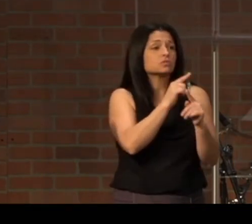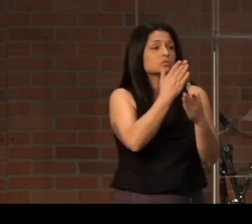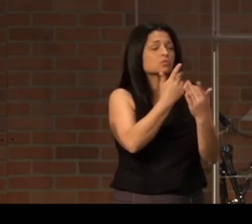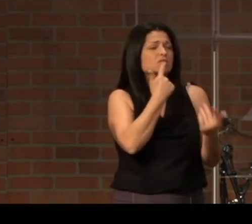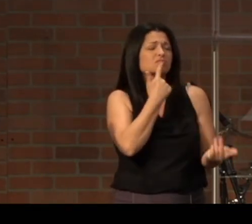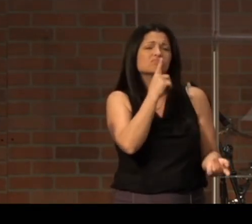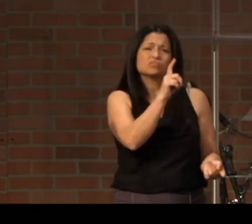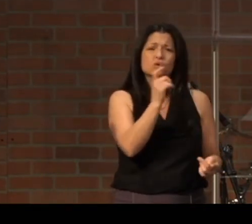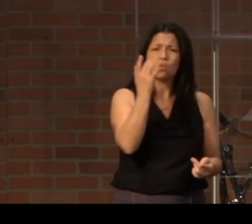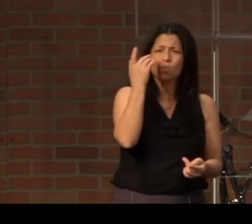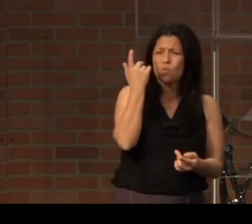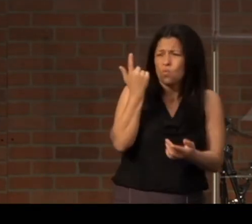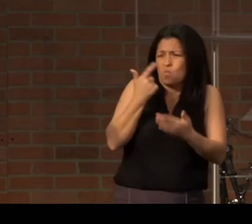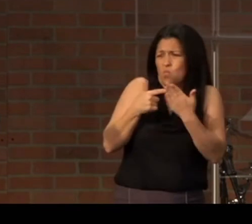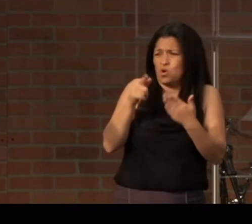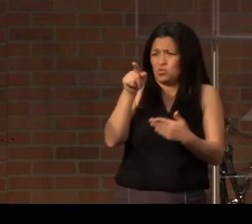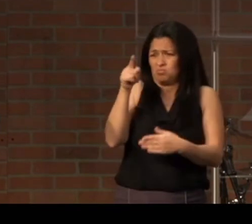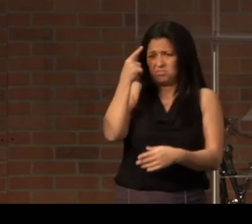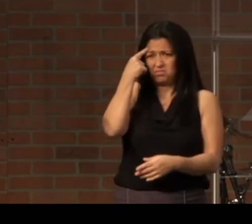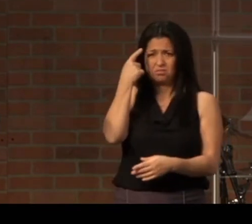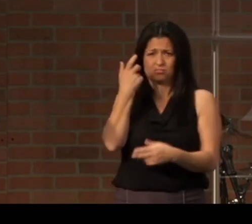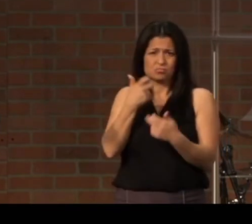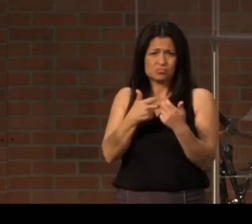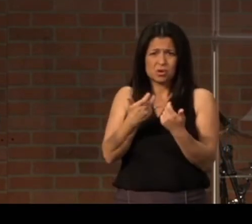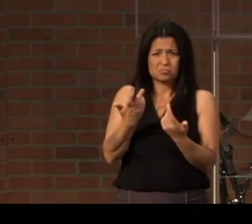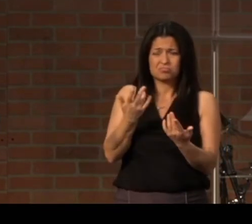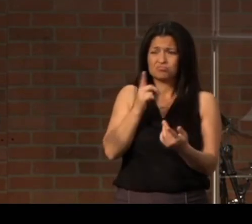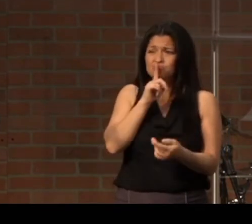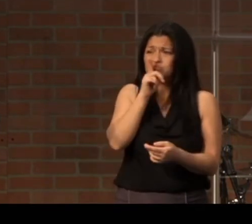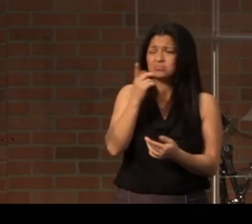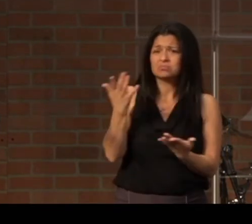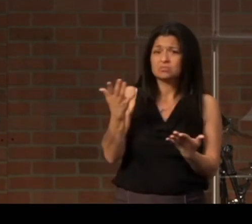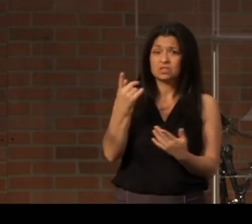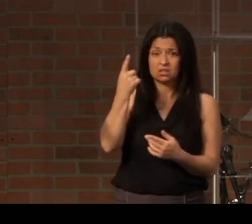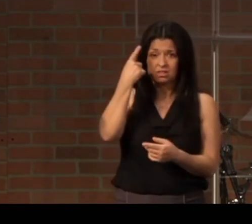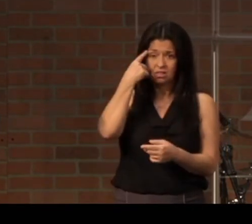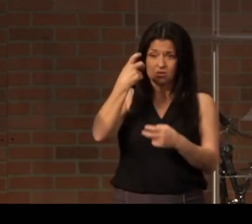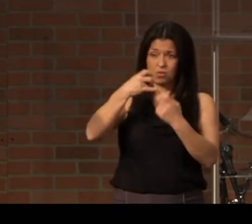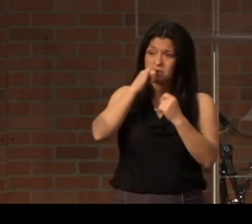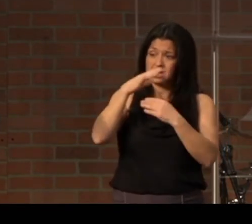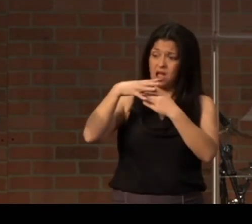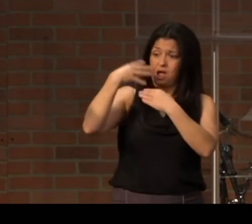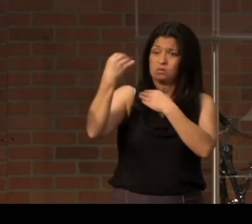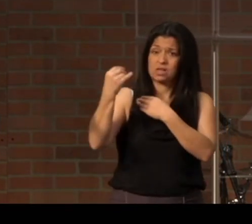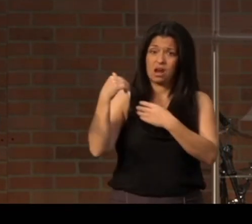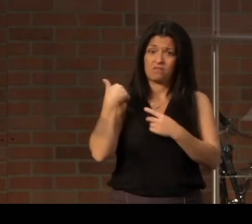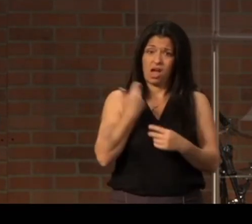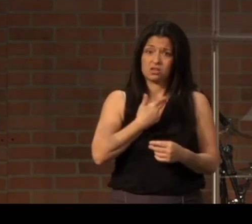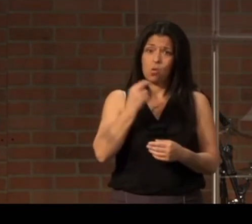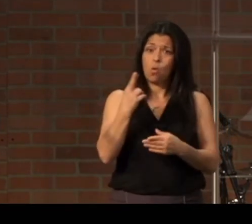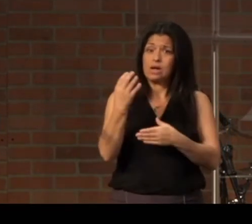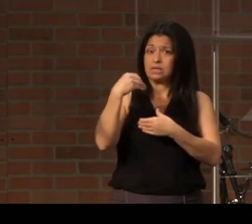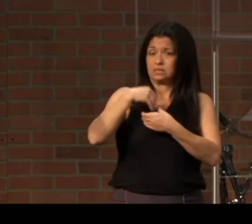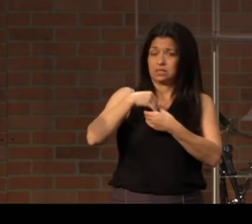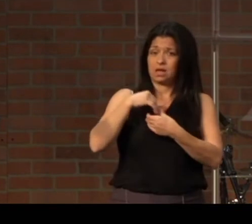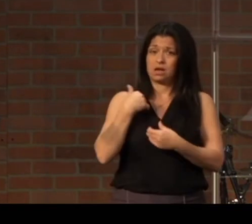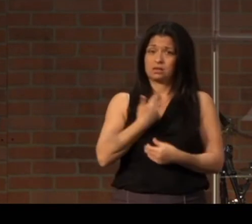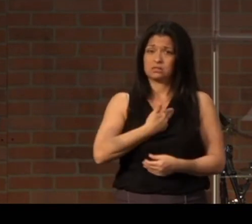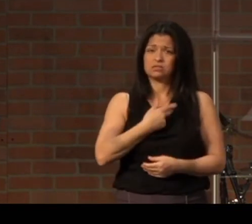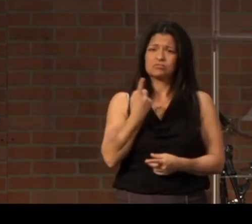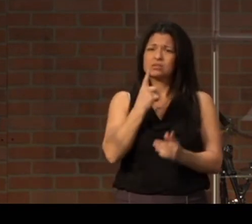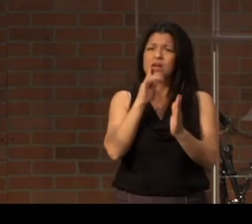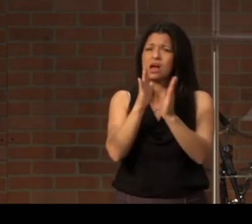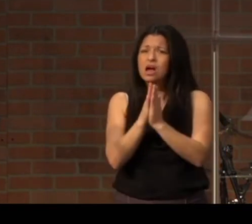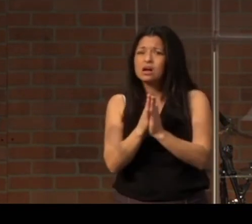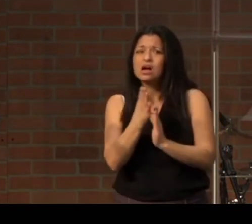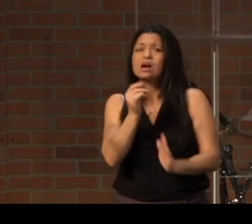you think the problem is? Do you think the problem is outside of us or inside of us? Just ask and listen.